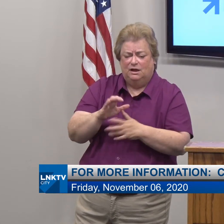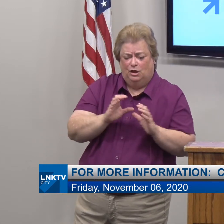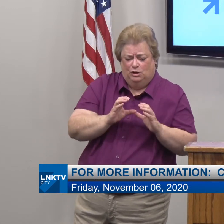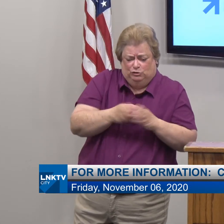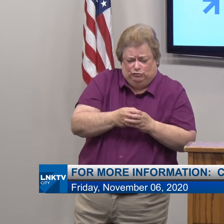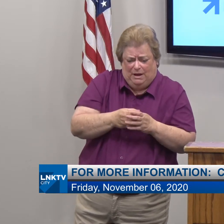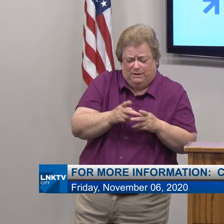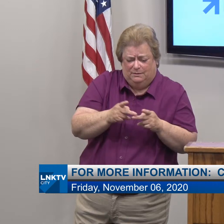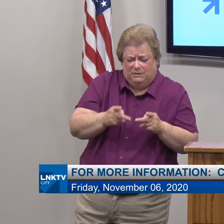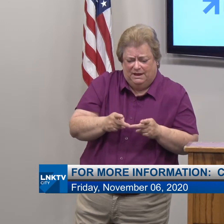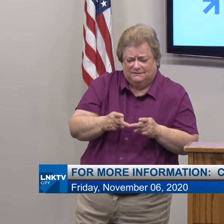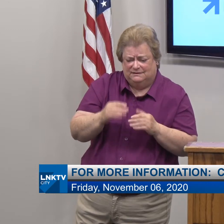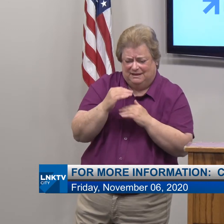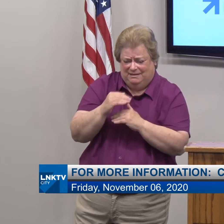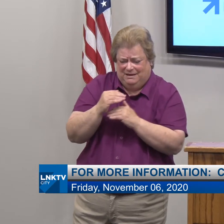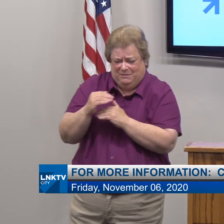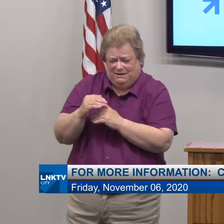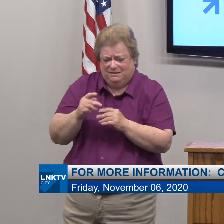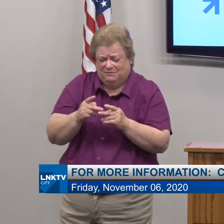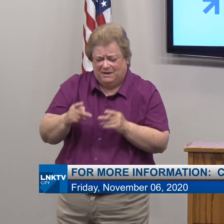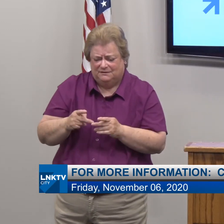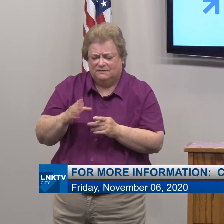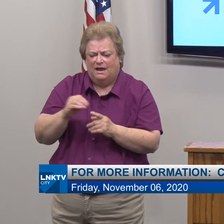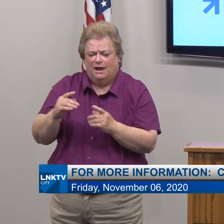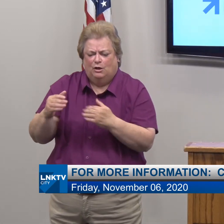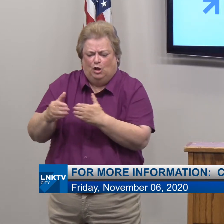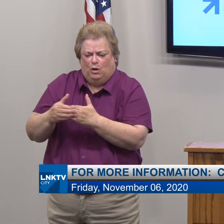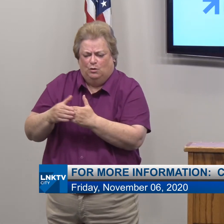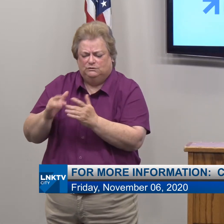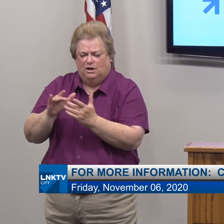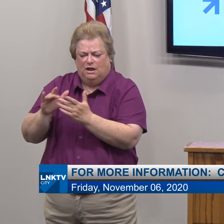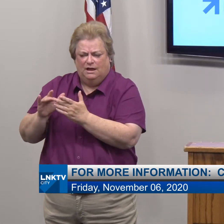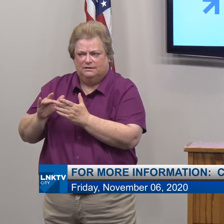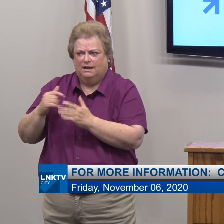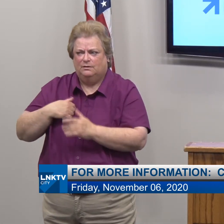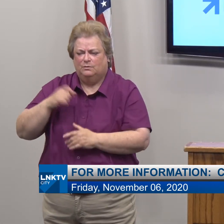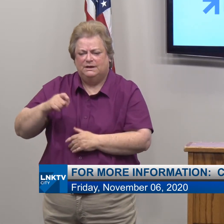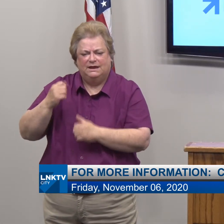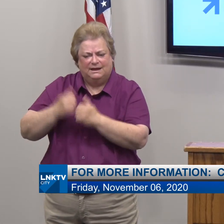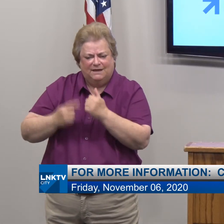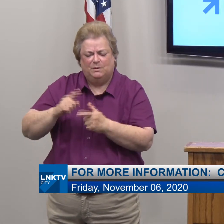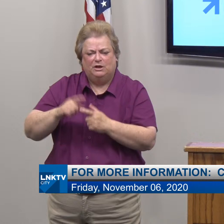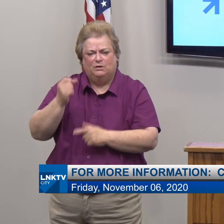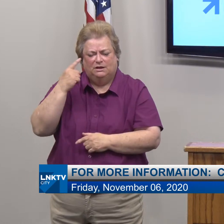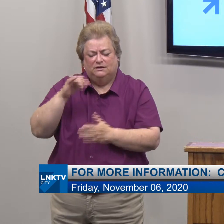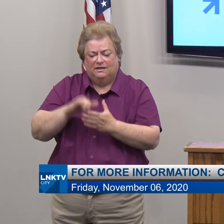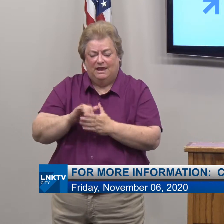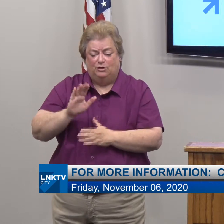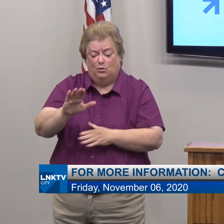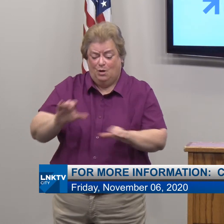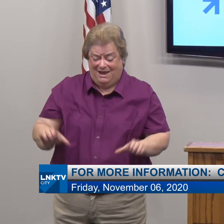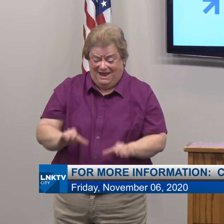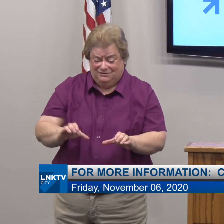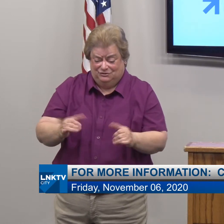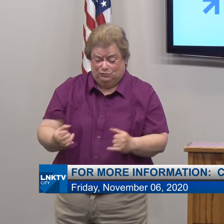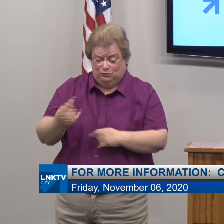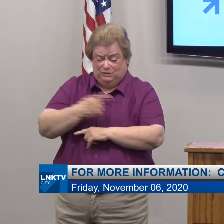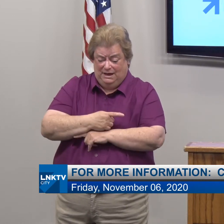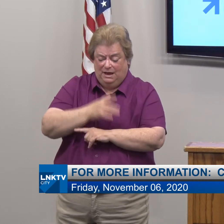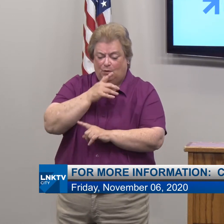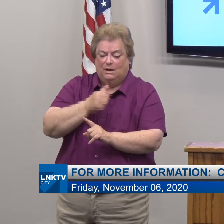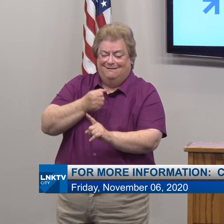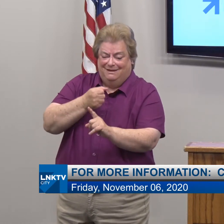places, confined spaces, and close contact. We need everyone to understand that the actions you take today will